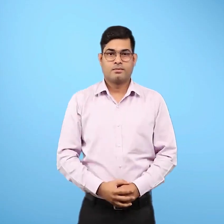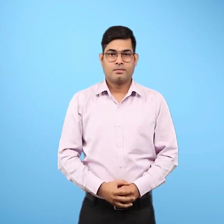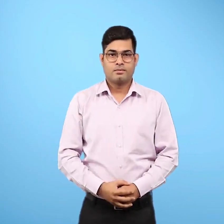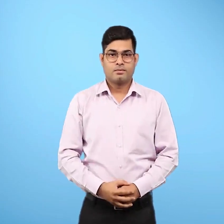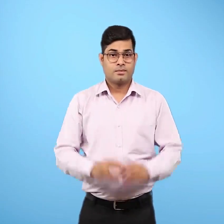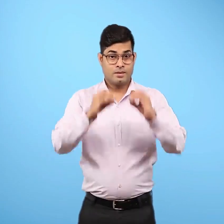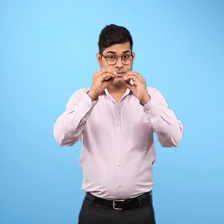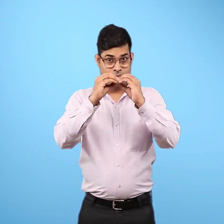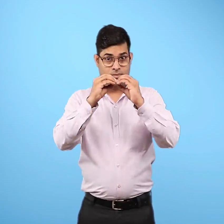B.